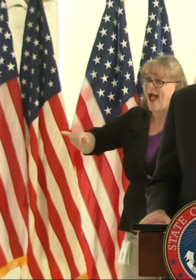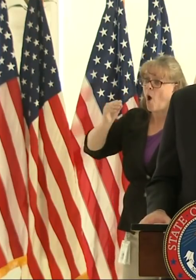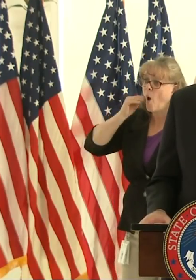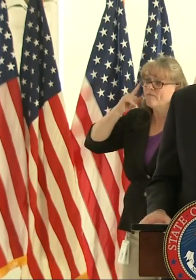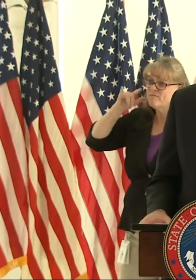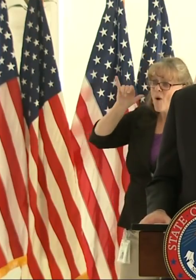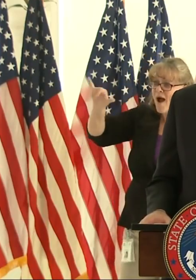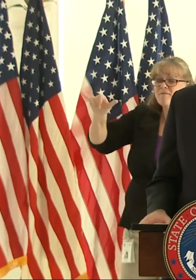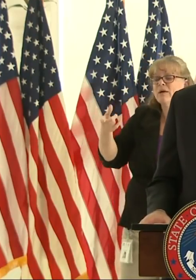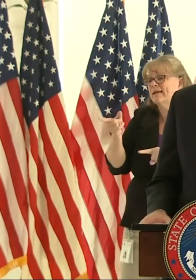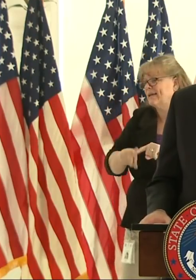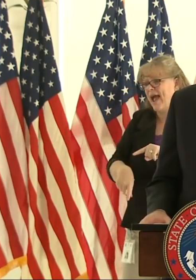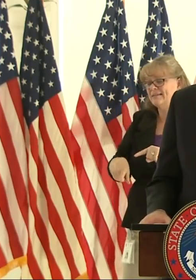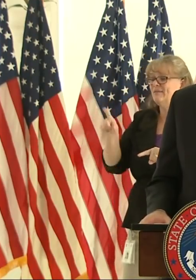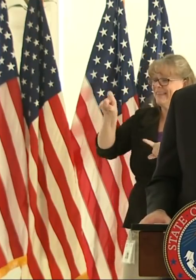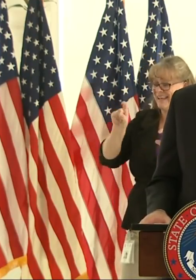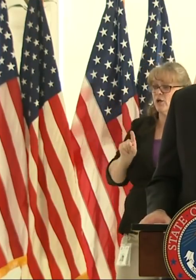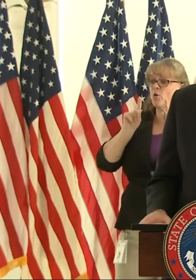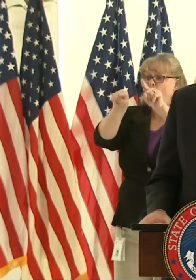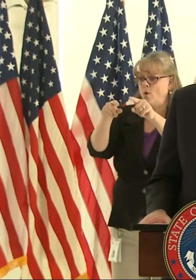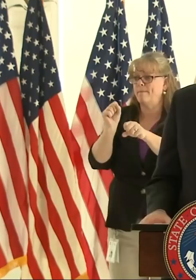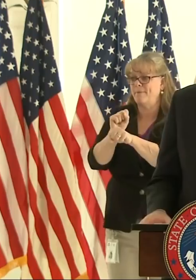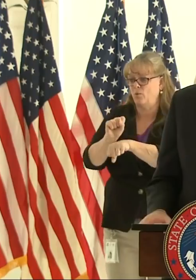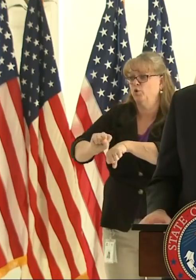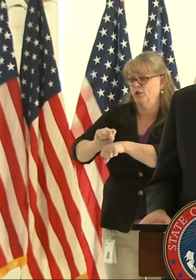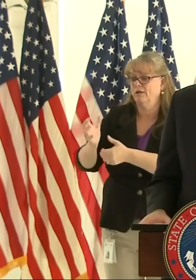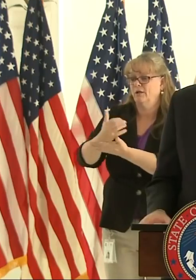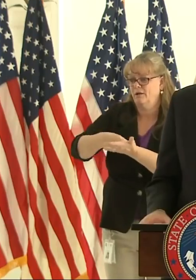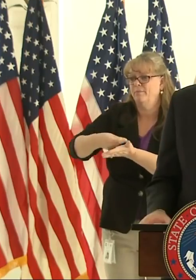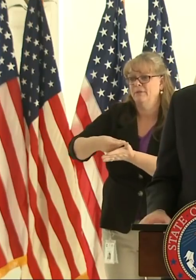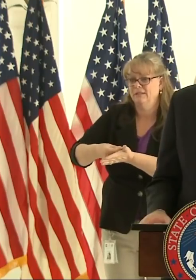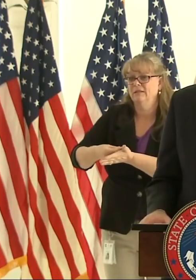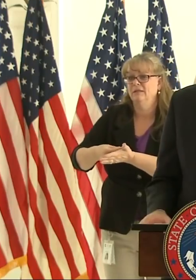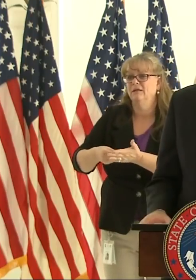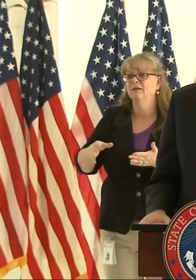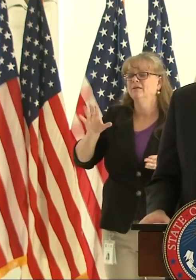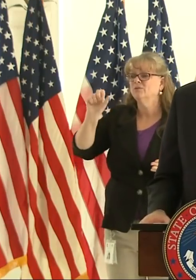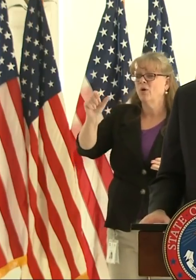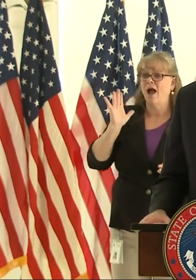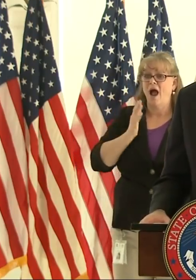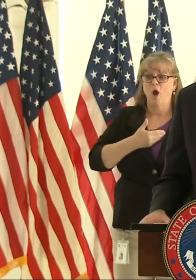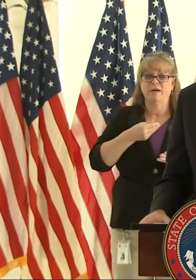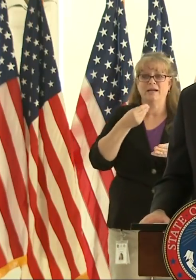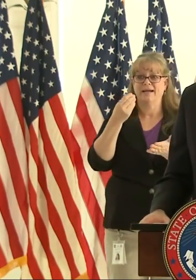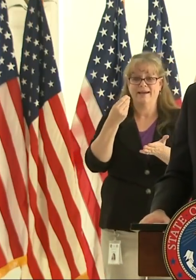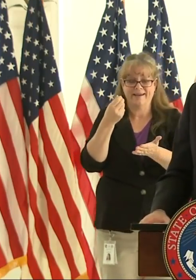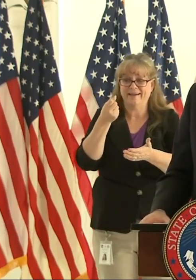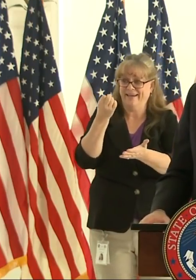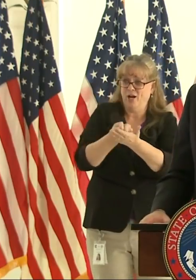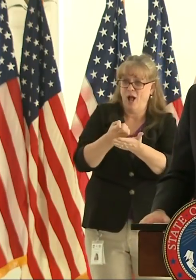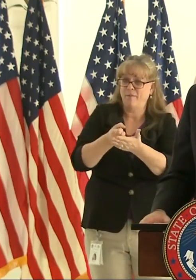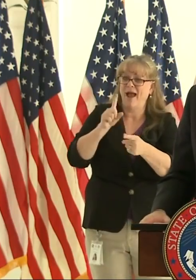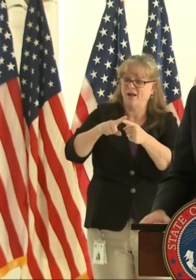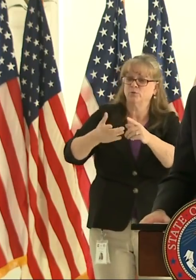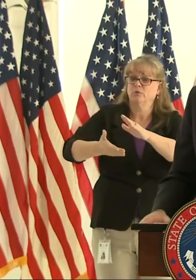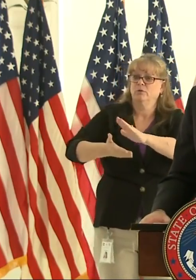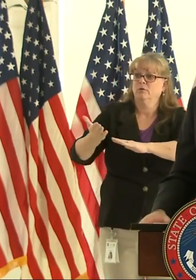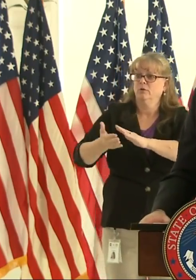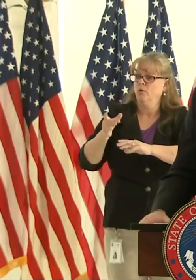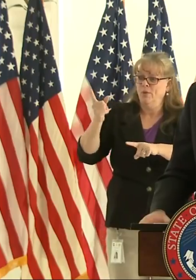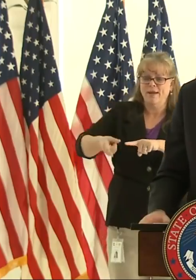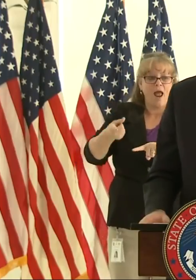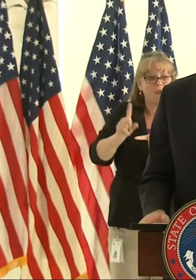we need to have an economy that functions. We can't be frozen for months. I mean, you know, on the one hand, you can say, well, why doesn't, you know, if you're just coming